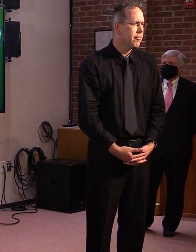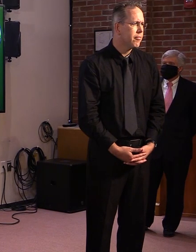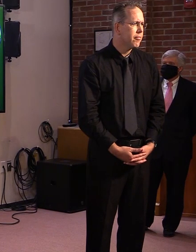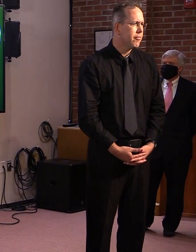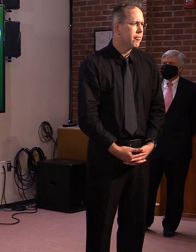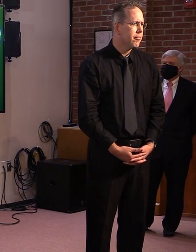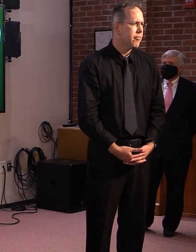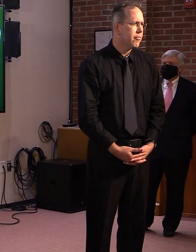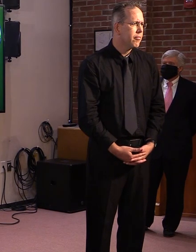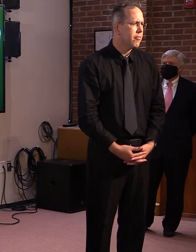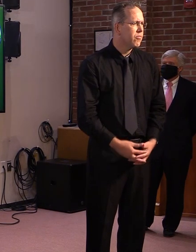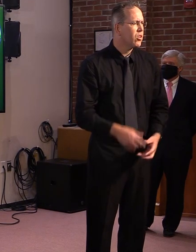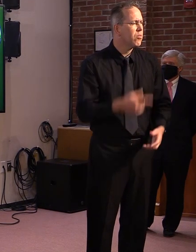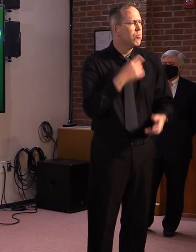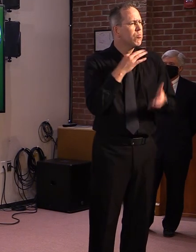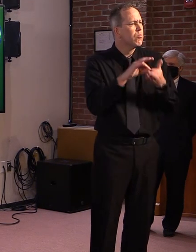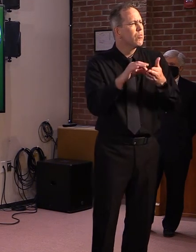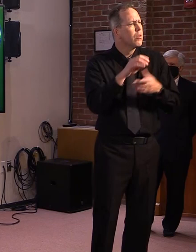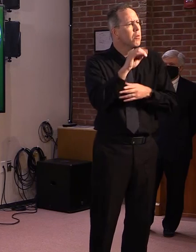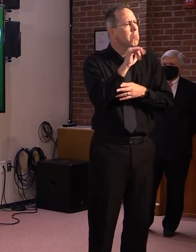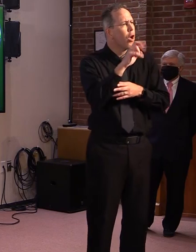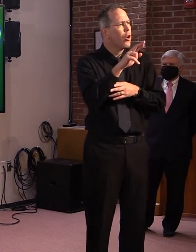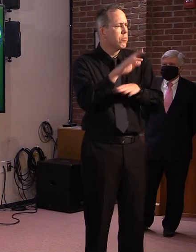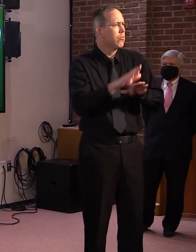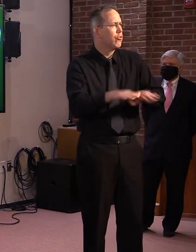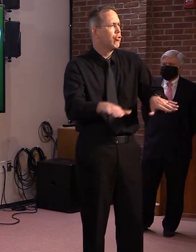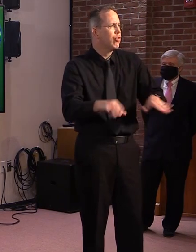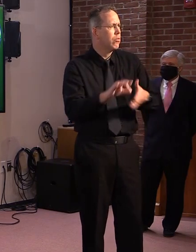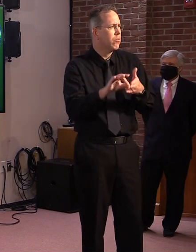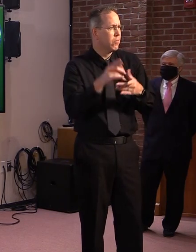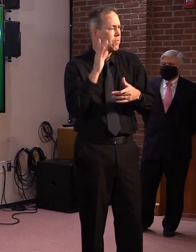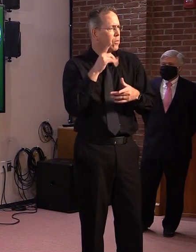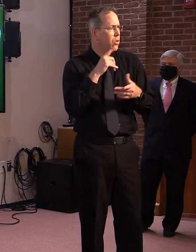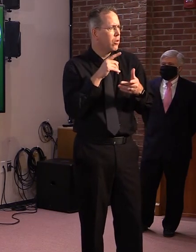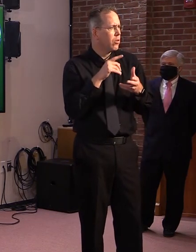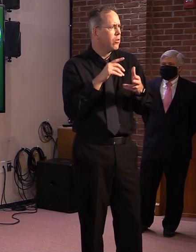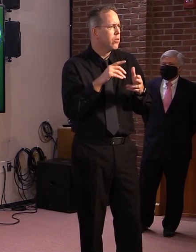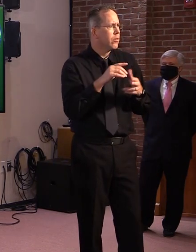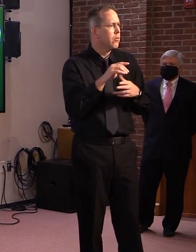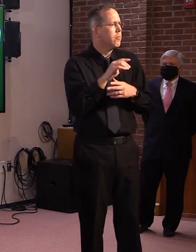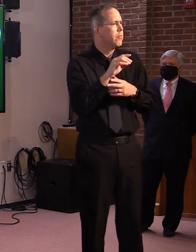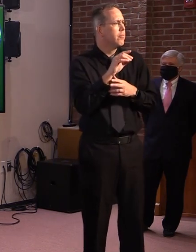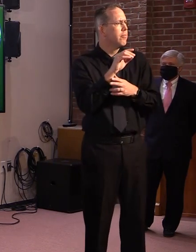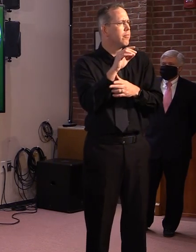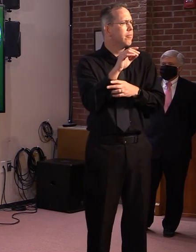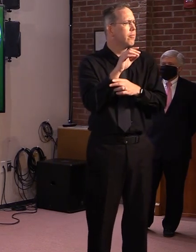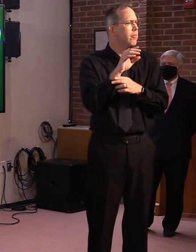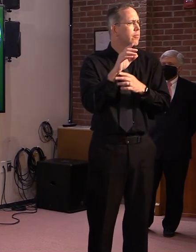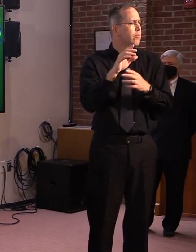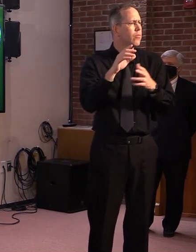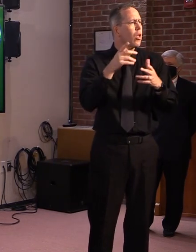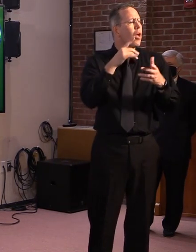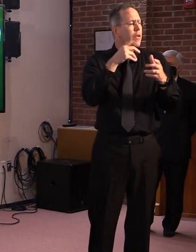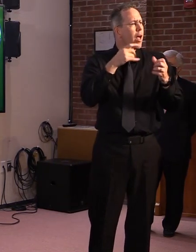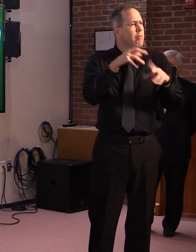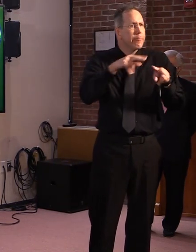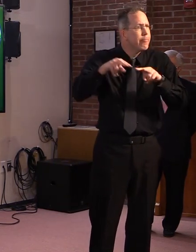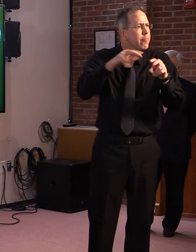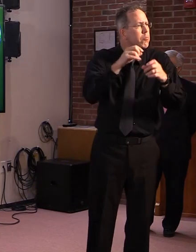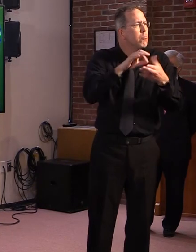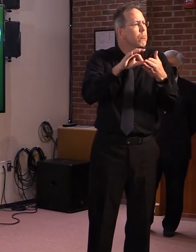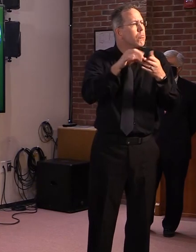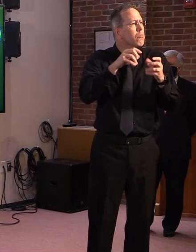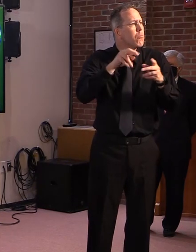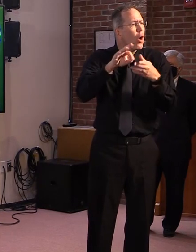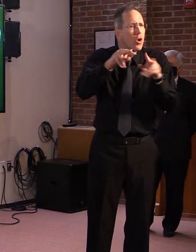outbreak? Yeah, that doesn't sound right to me. I watched the numbers fairly closely, and I hadn't seen that.